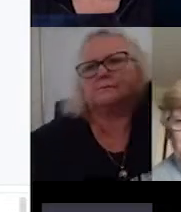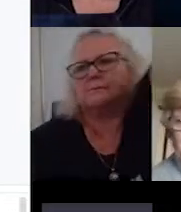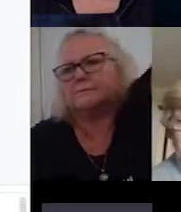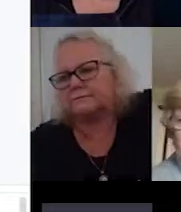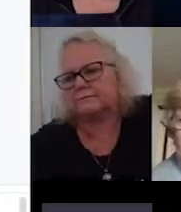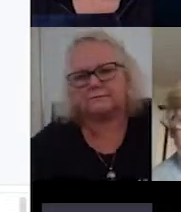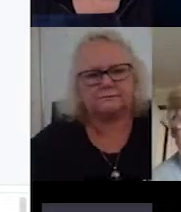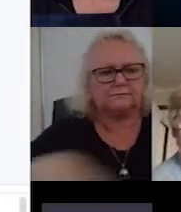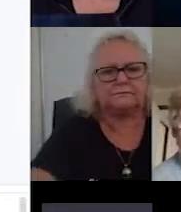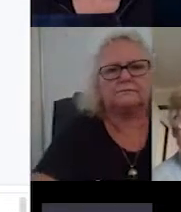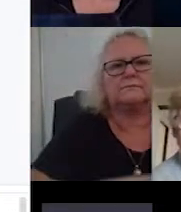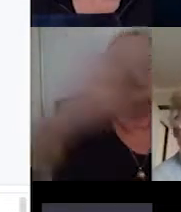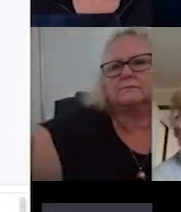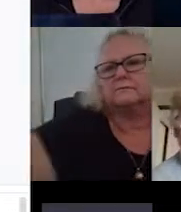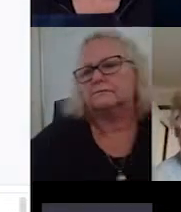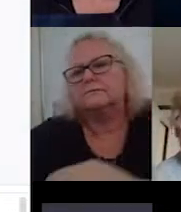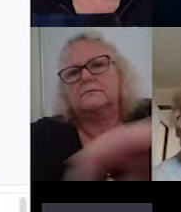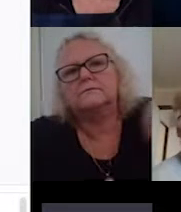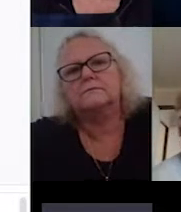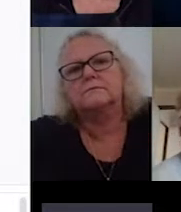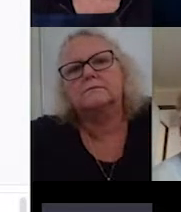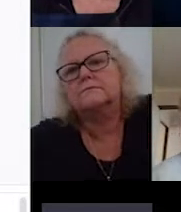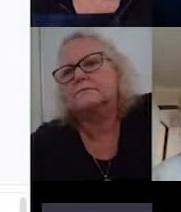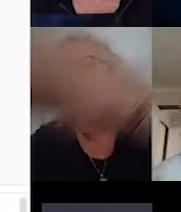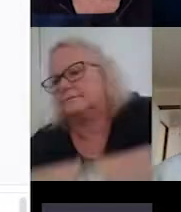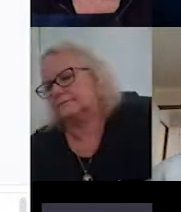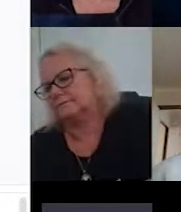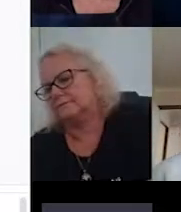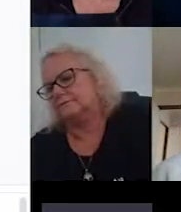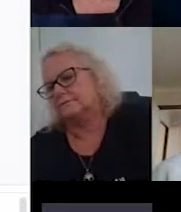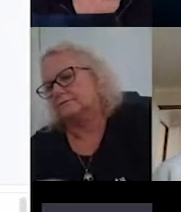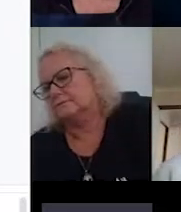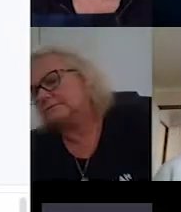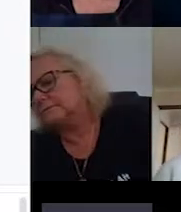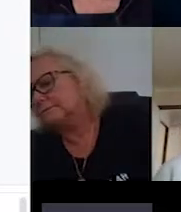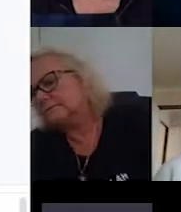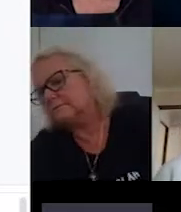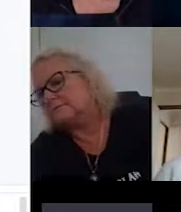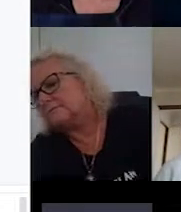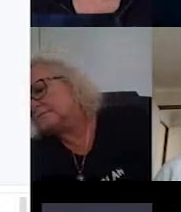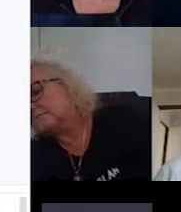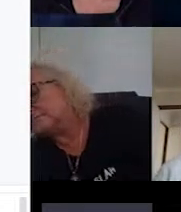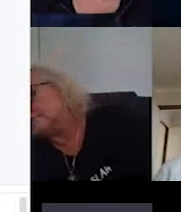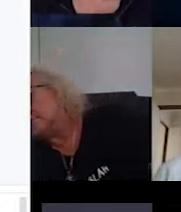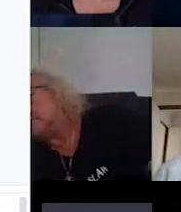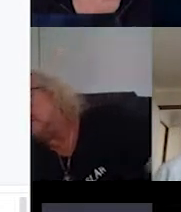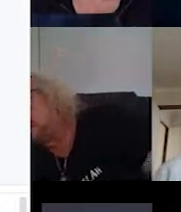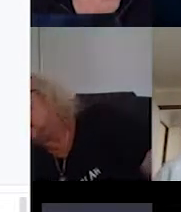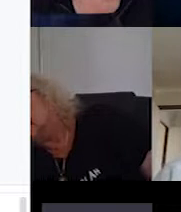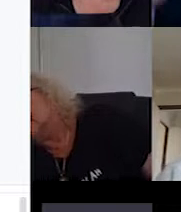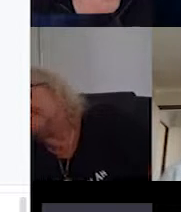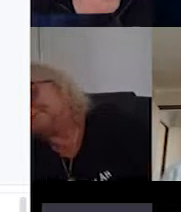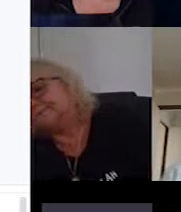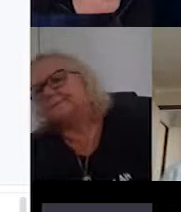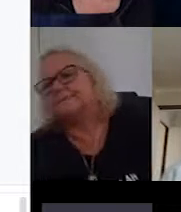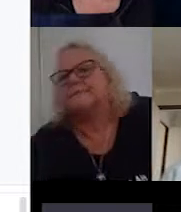Covered? No, nobody. No. Cool. I'm sure that might be others, but that's at least